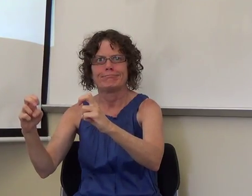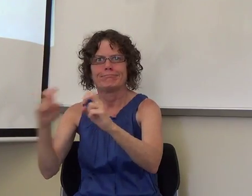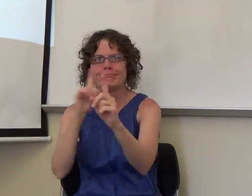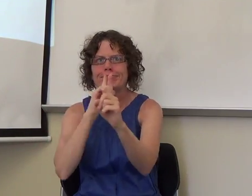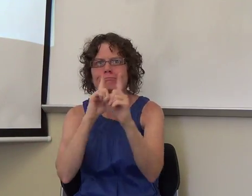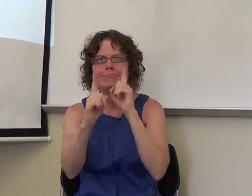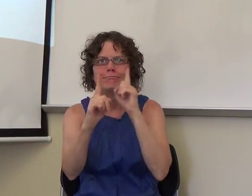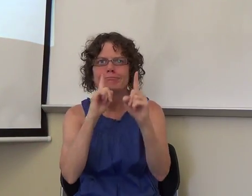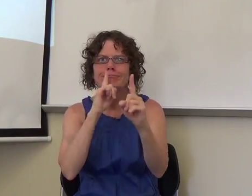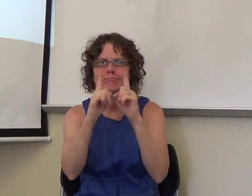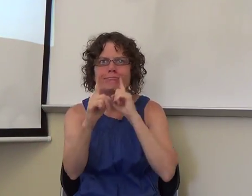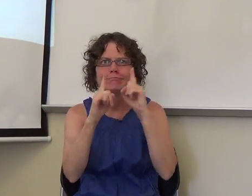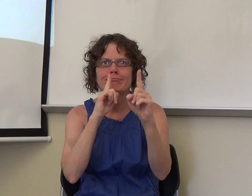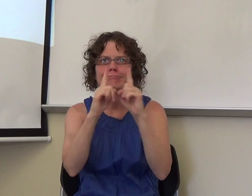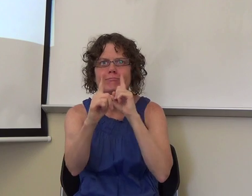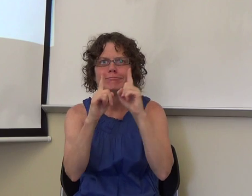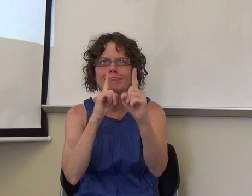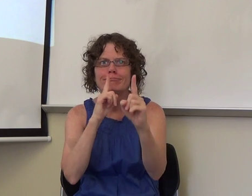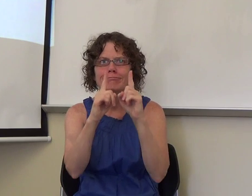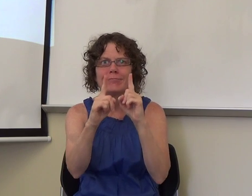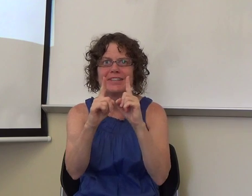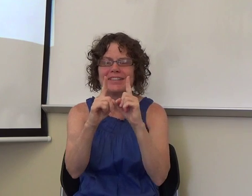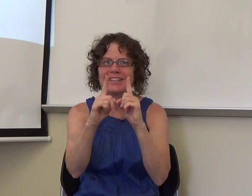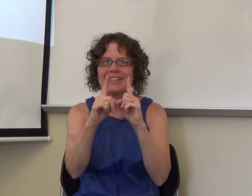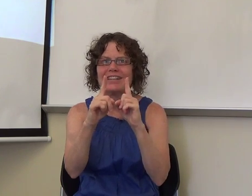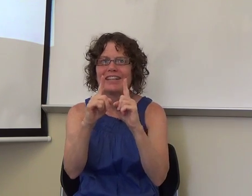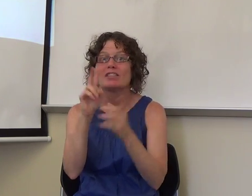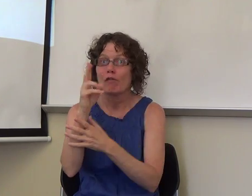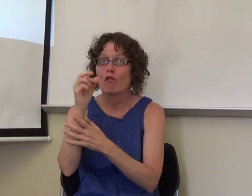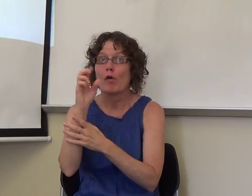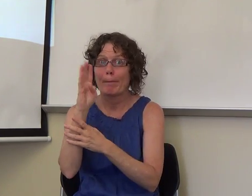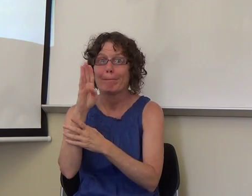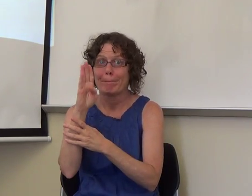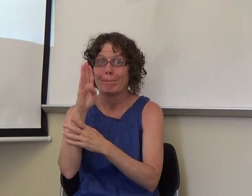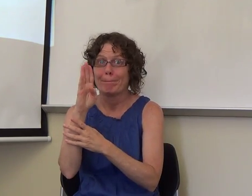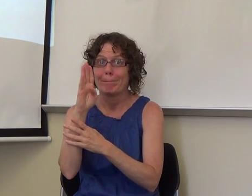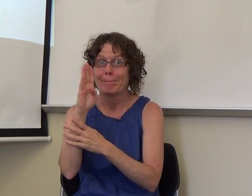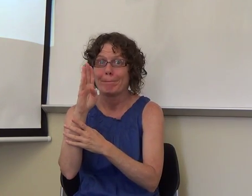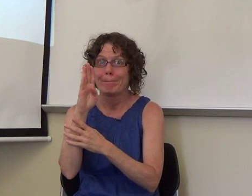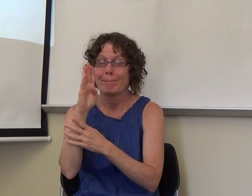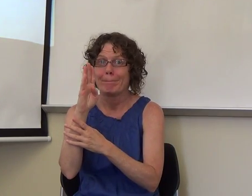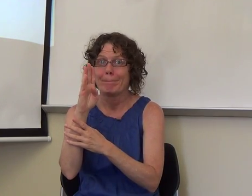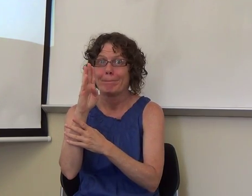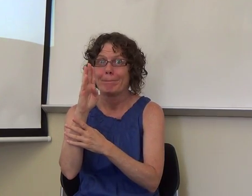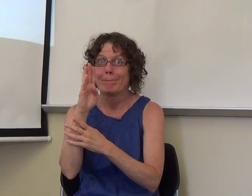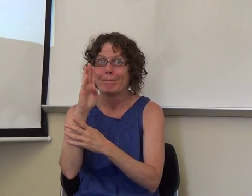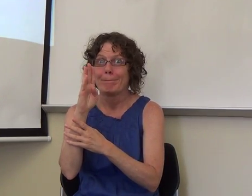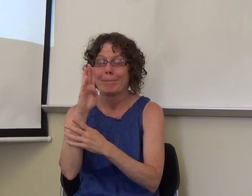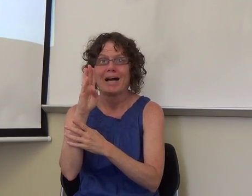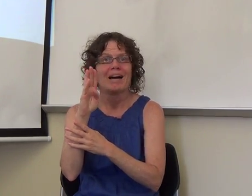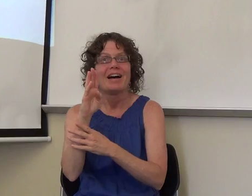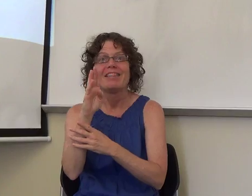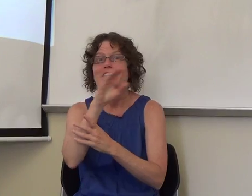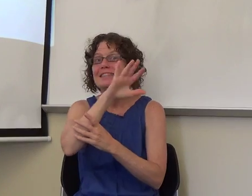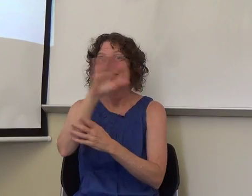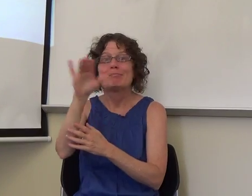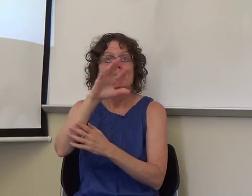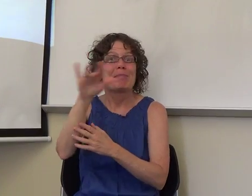with you. This is a verb. Okay, this is give. Yeah, they're both verbs, but they mean something different.